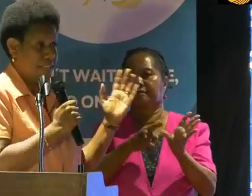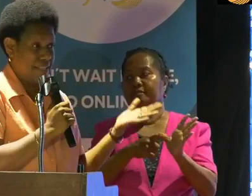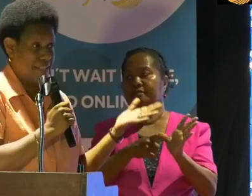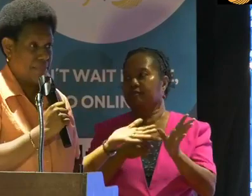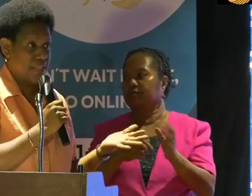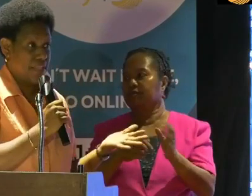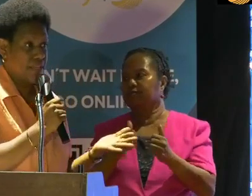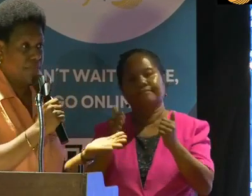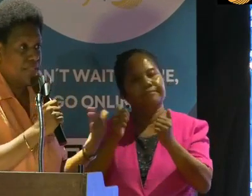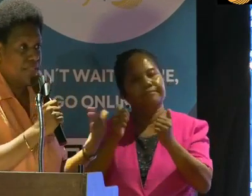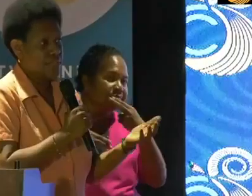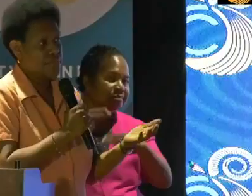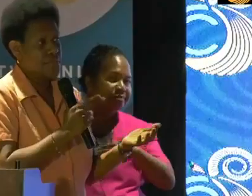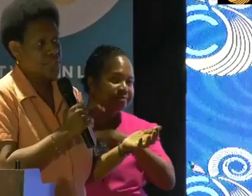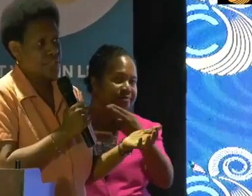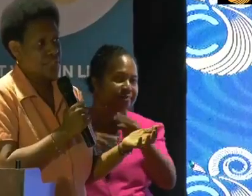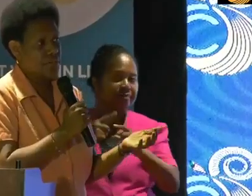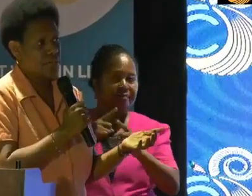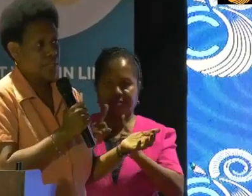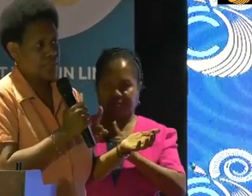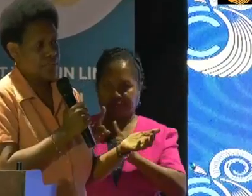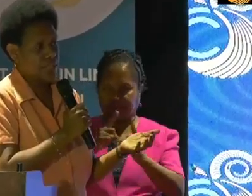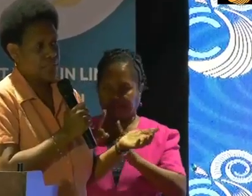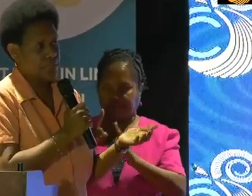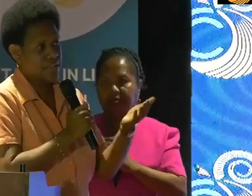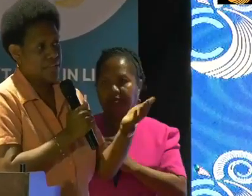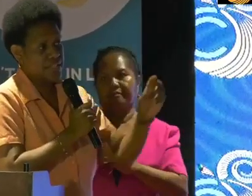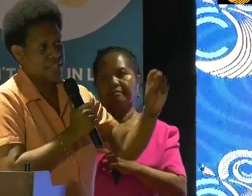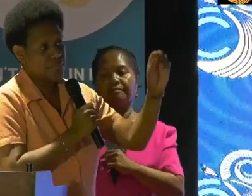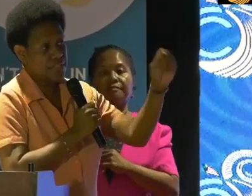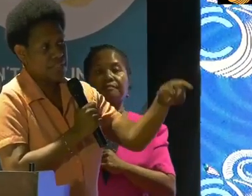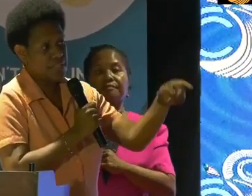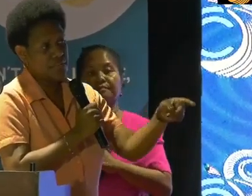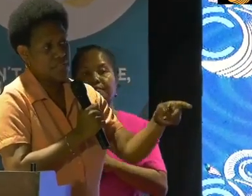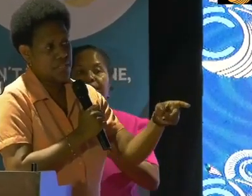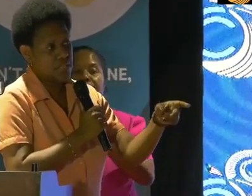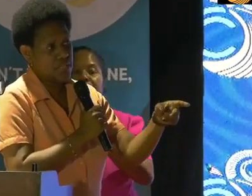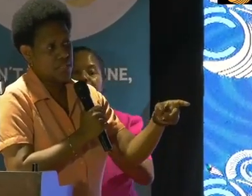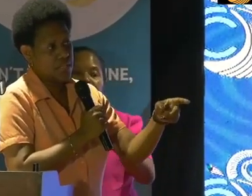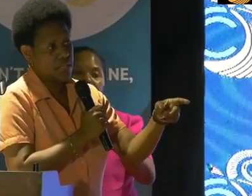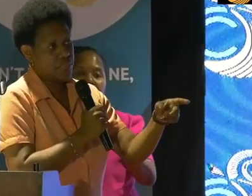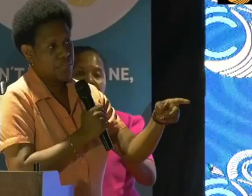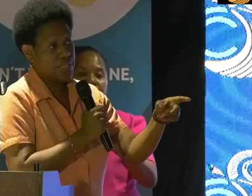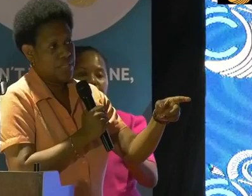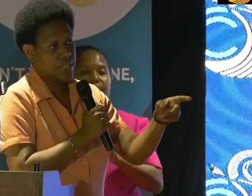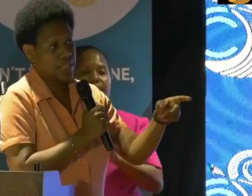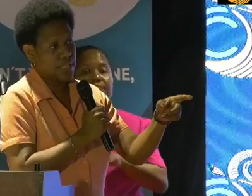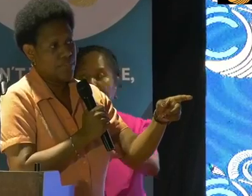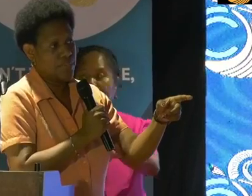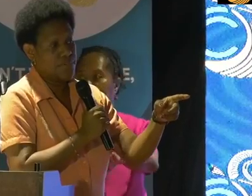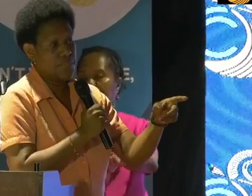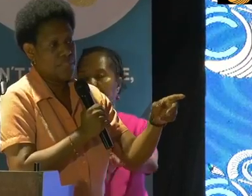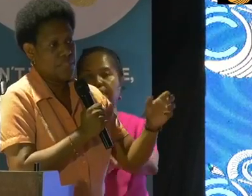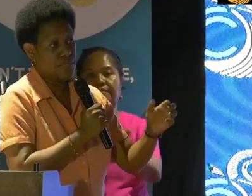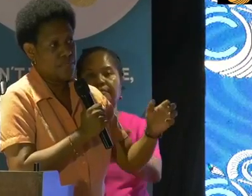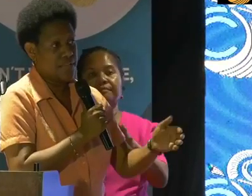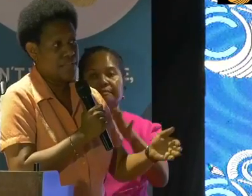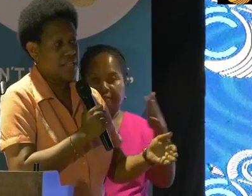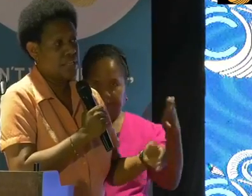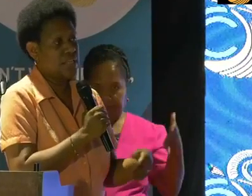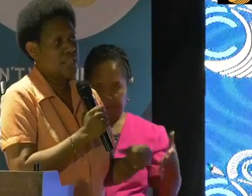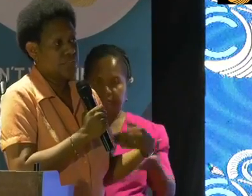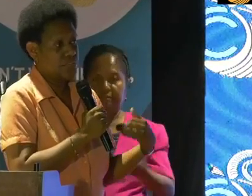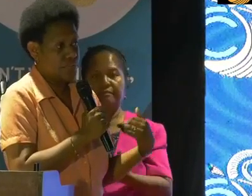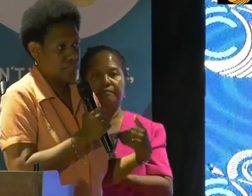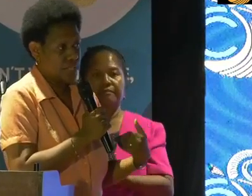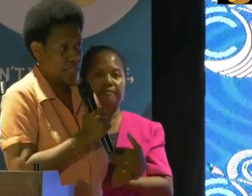through plenty something. Those information are on, and we have examples that are on the green taxable forms that you have